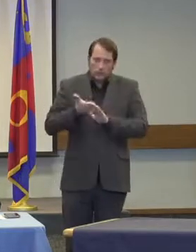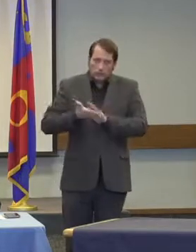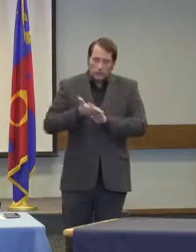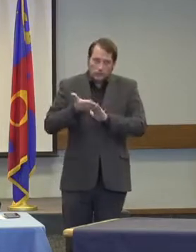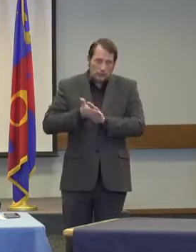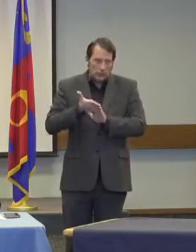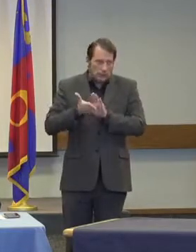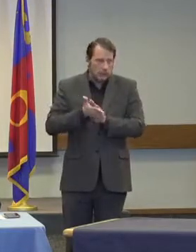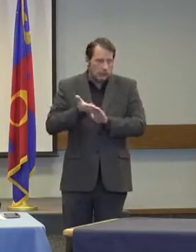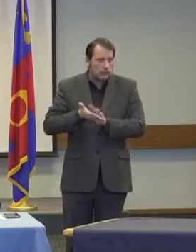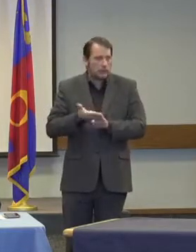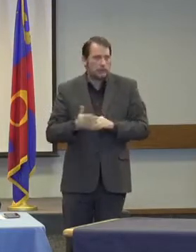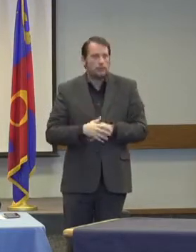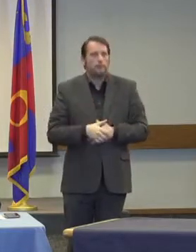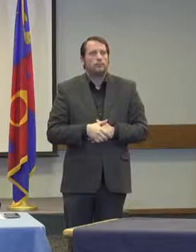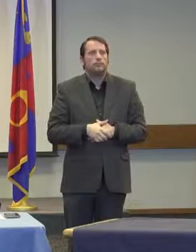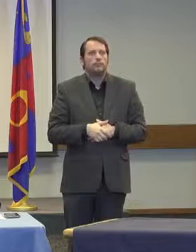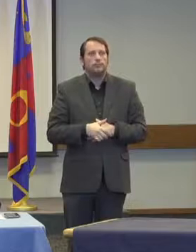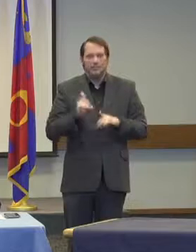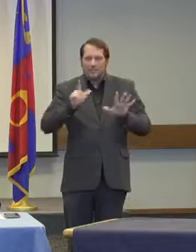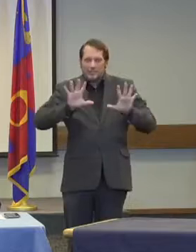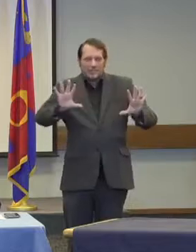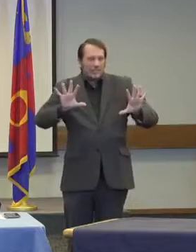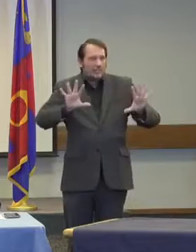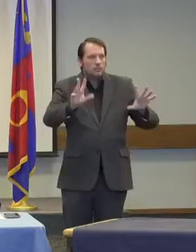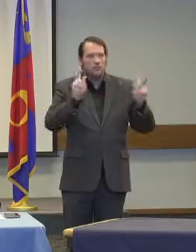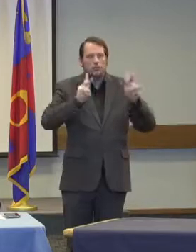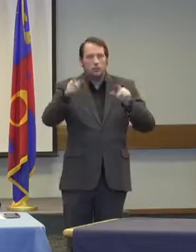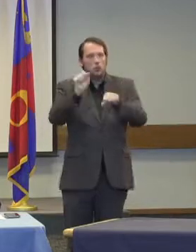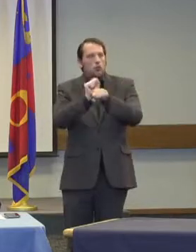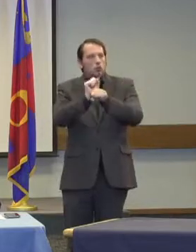home doing teleworking. We're doing everything we can to